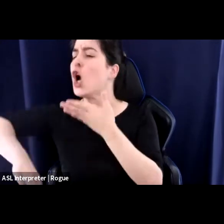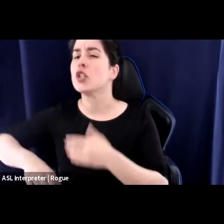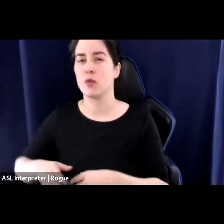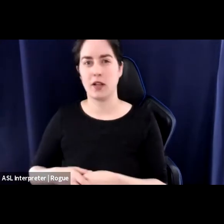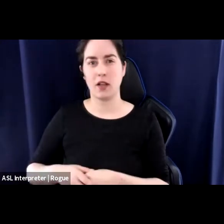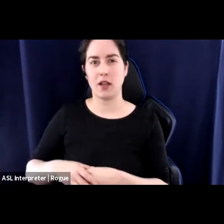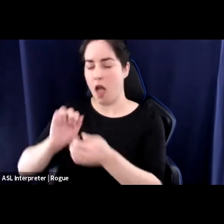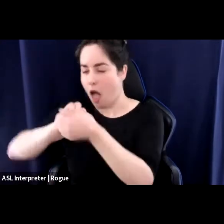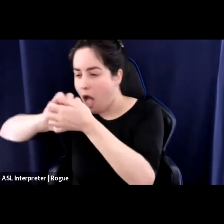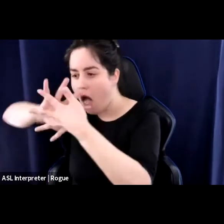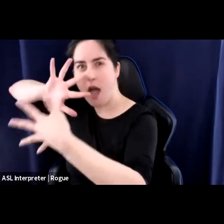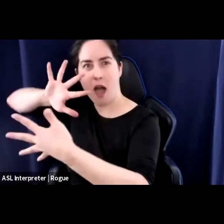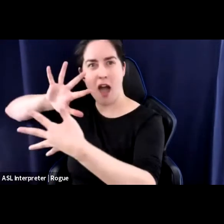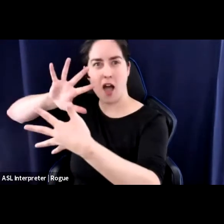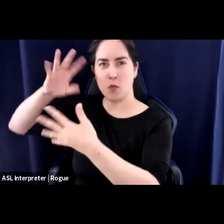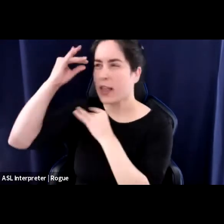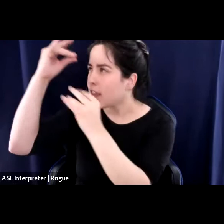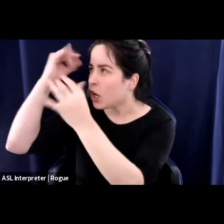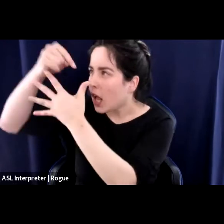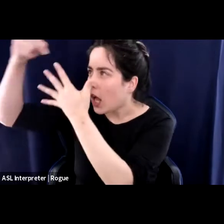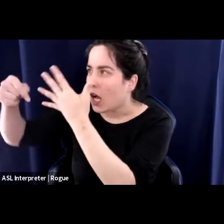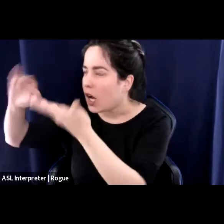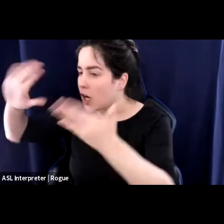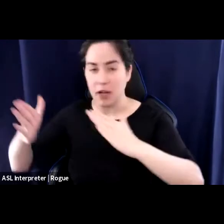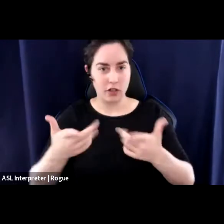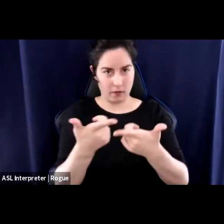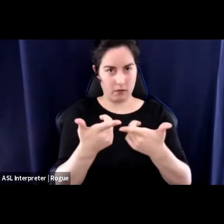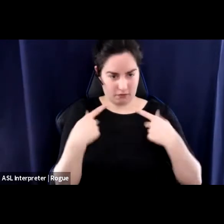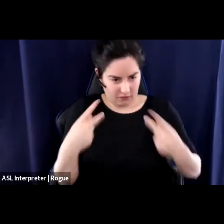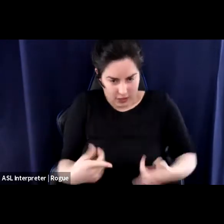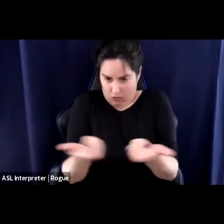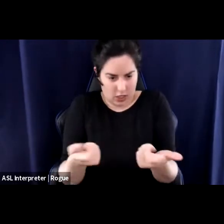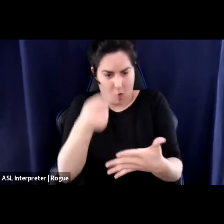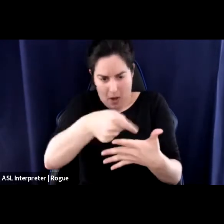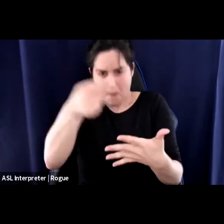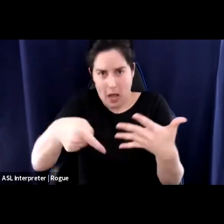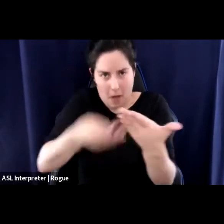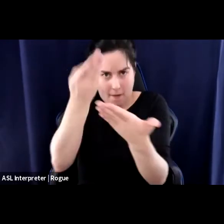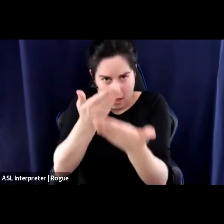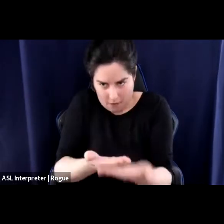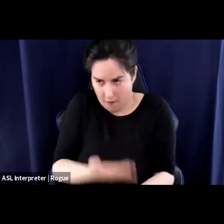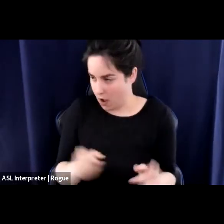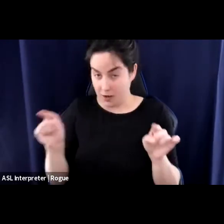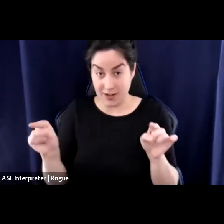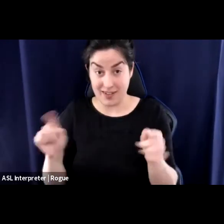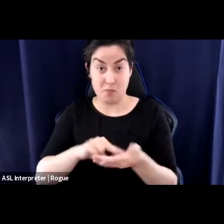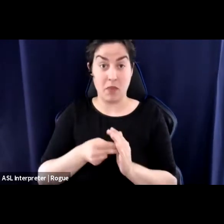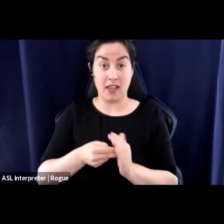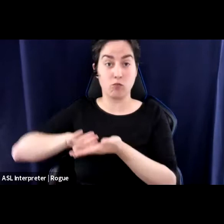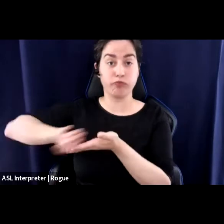lie, etc. So as a result of this, the trial judge excludes the